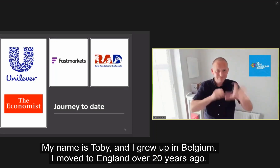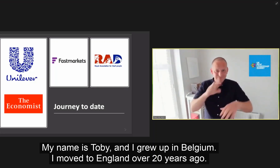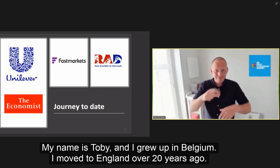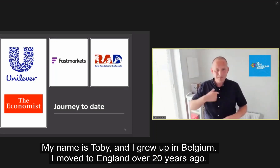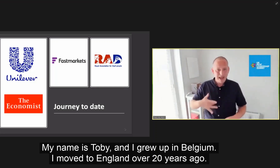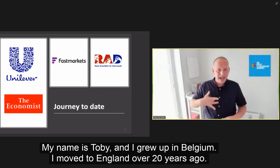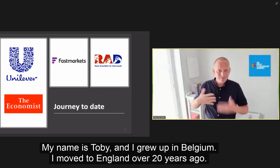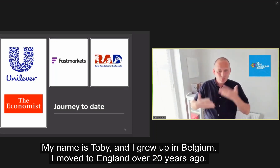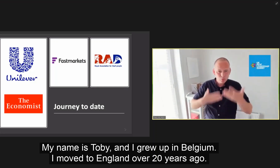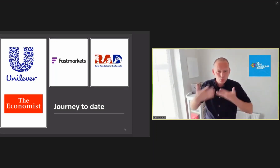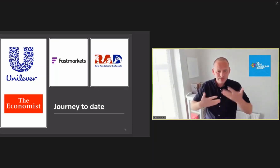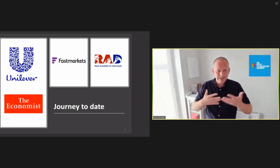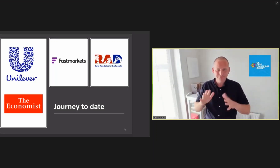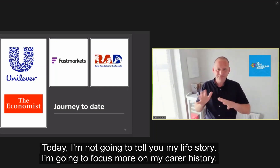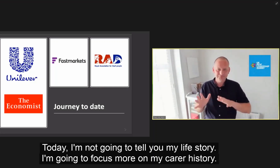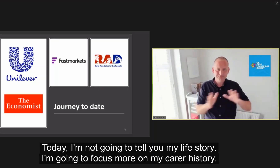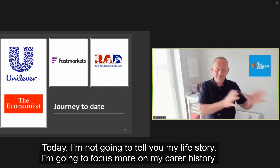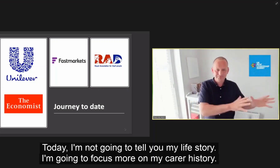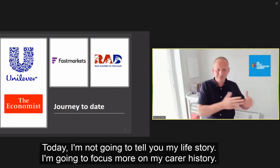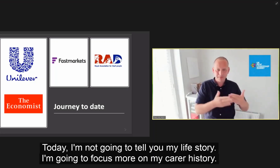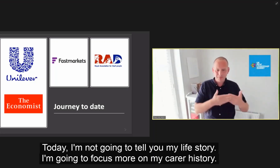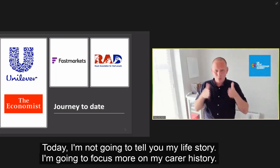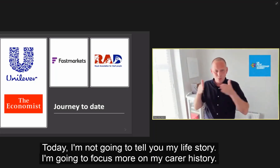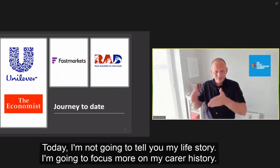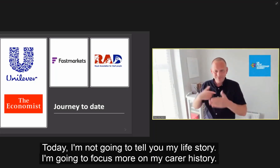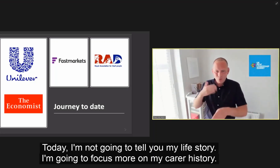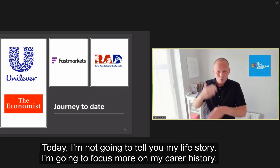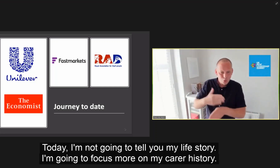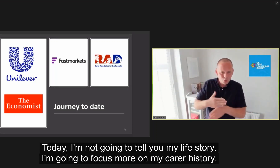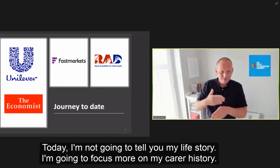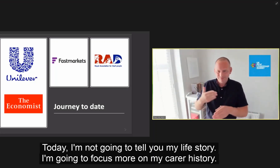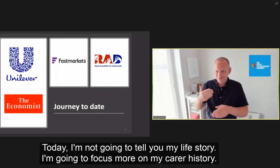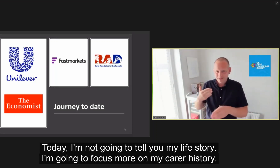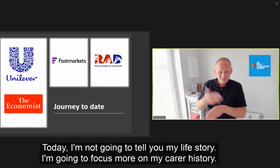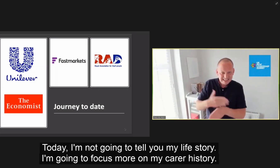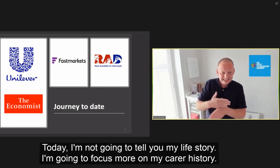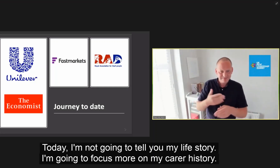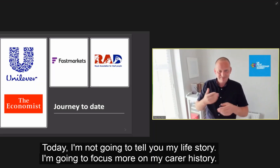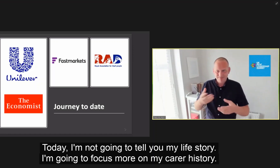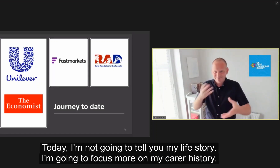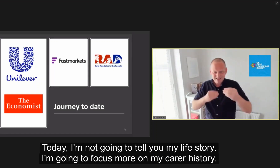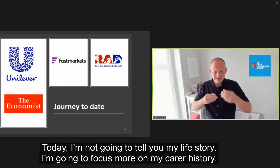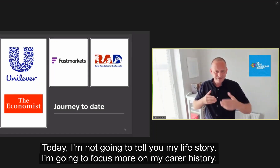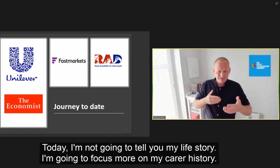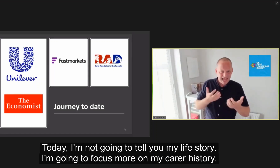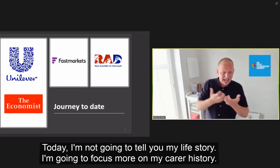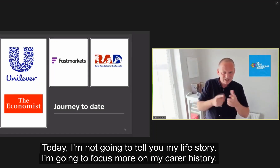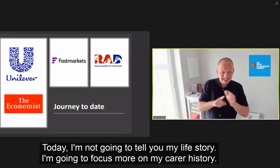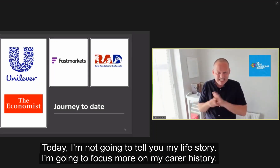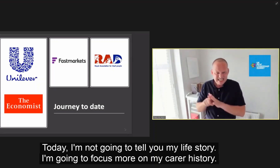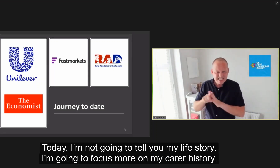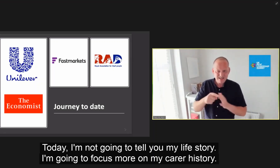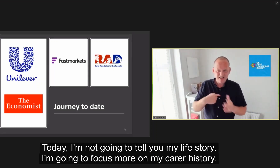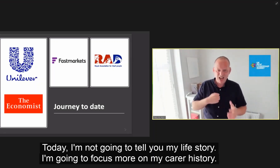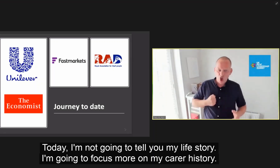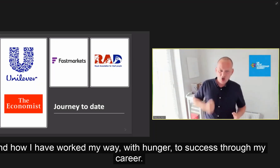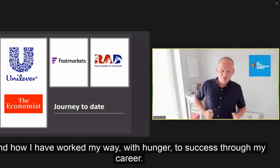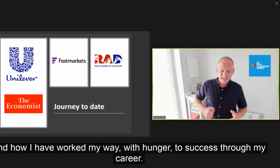ago. And today I'm not going to tell you my life story. I'm going to focus more on my career history, how I